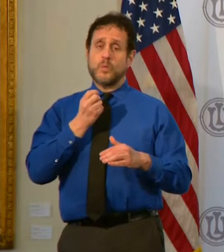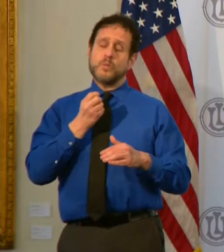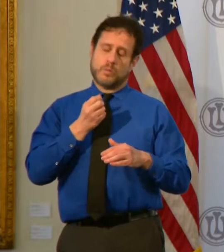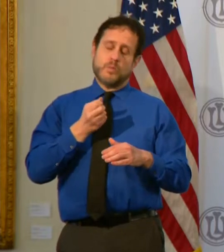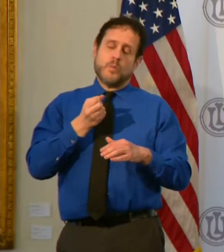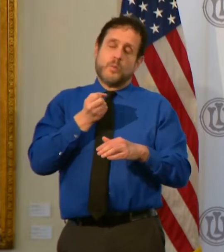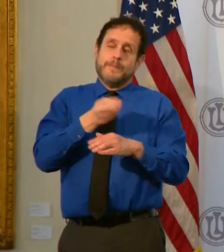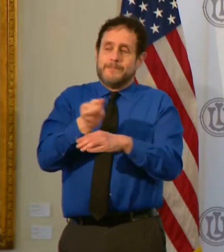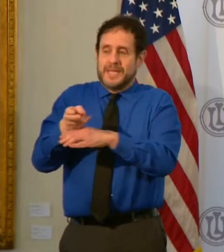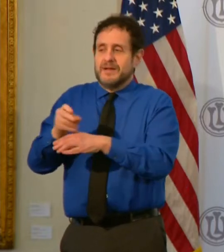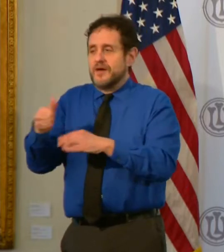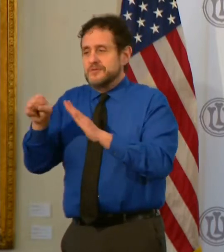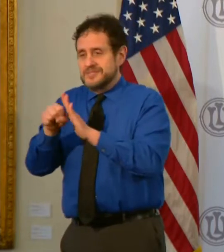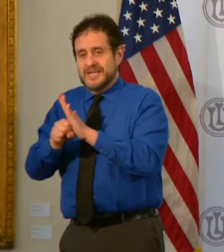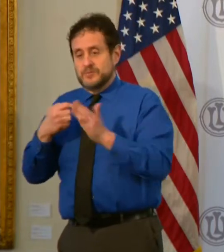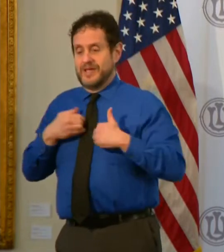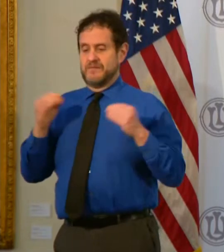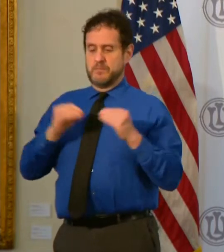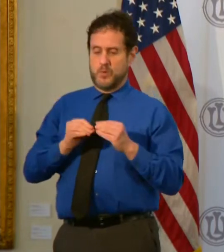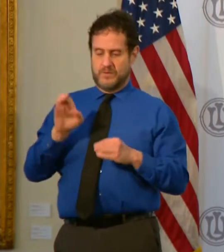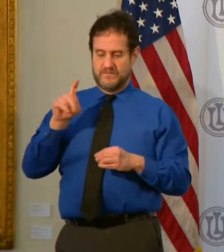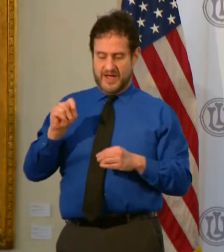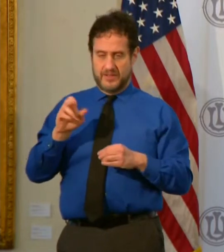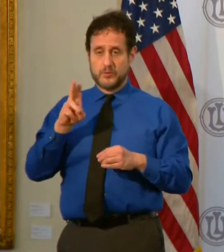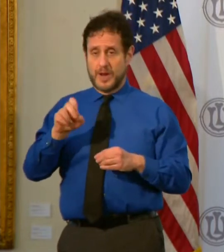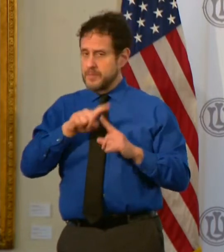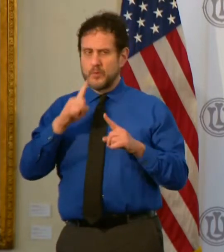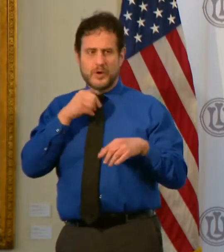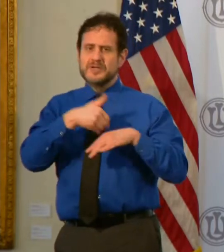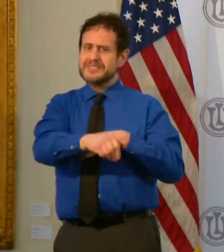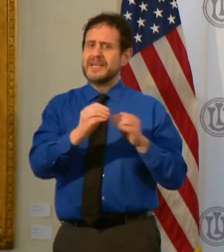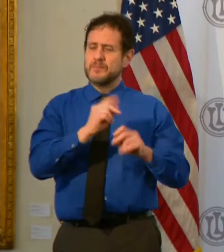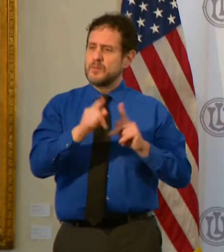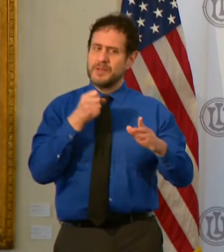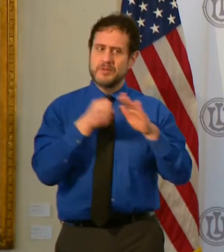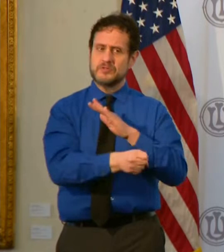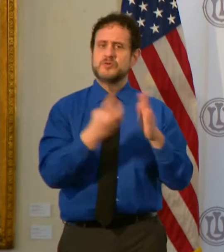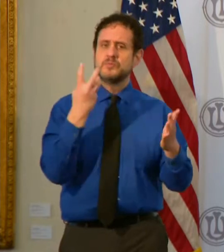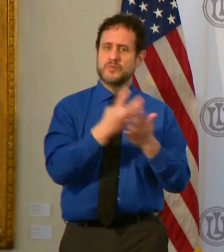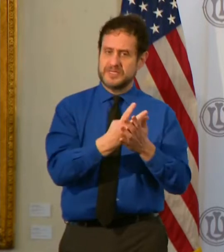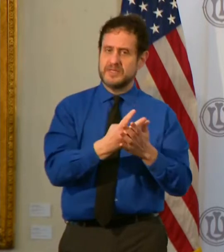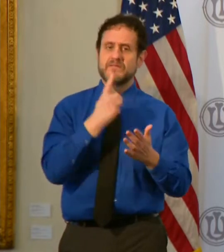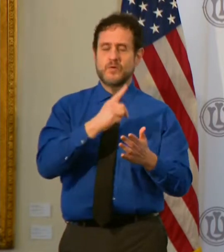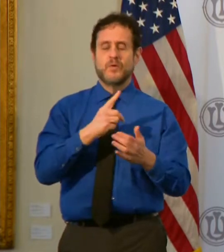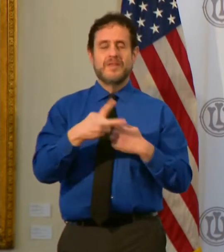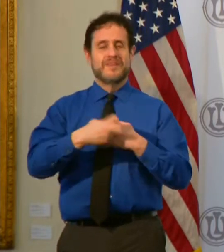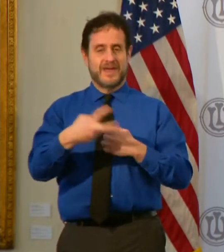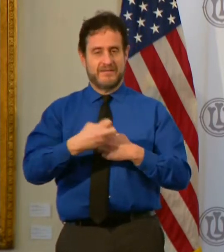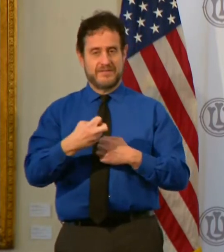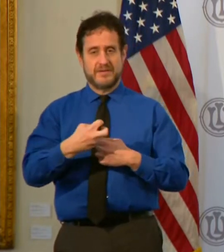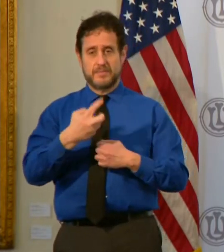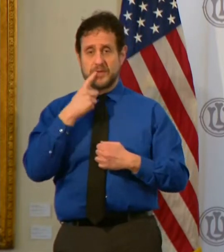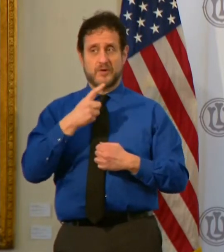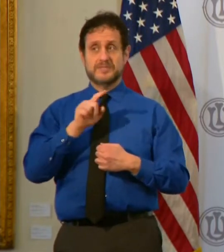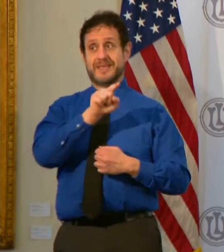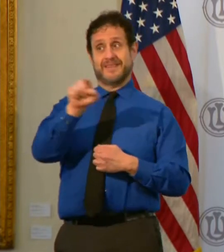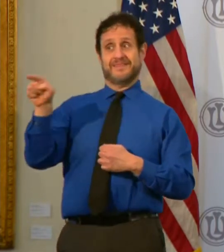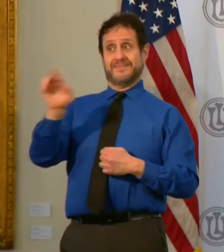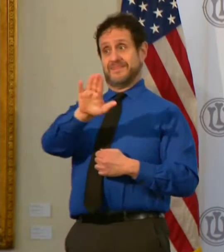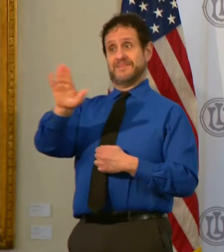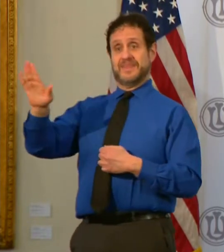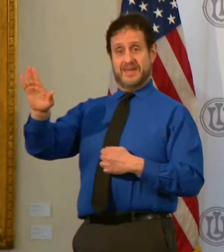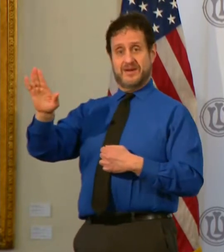yes, we were sending more people to prison for low-level retail theft than they were because their threshold was so much higher. So yes,